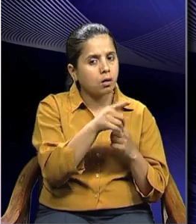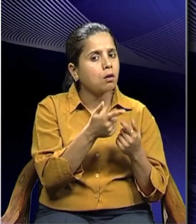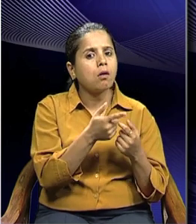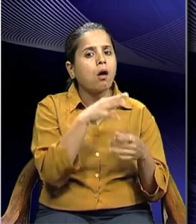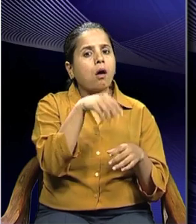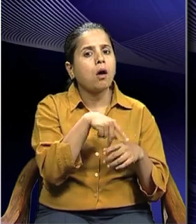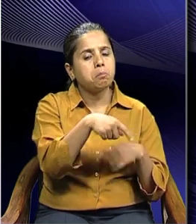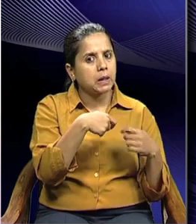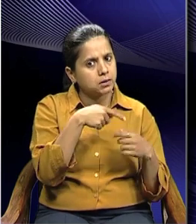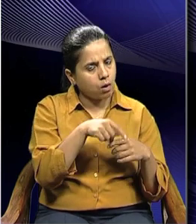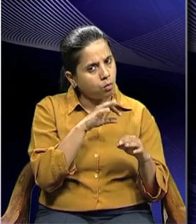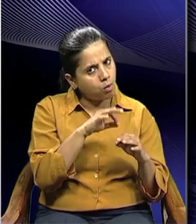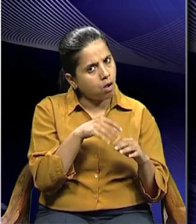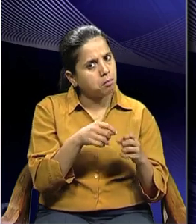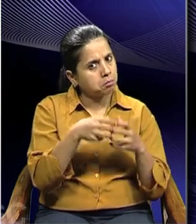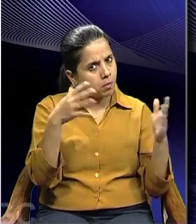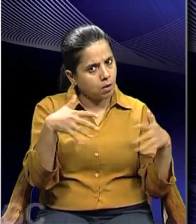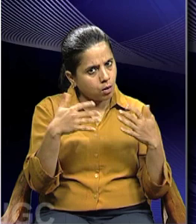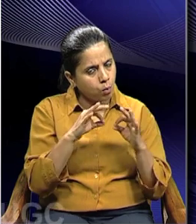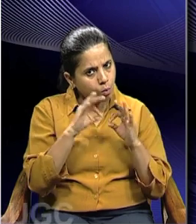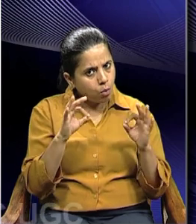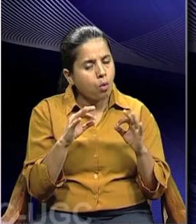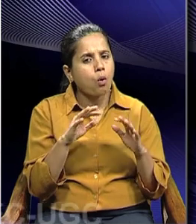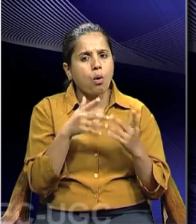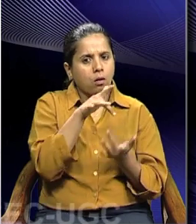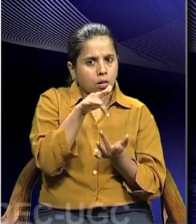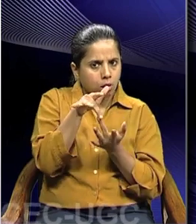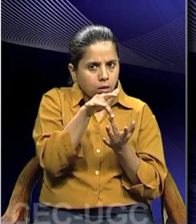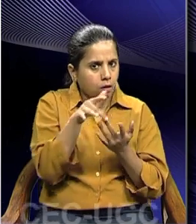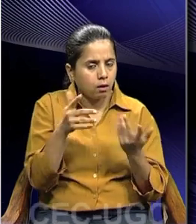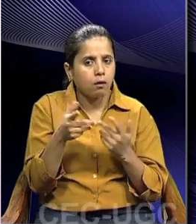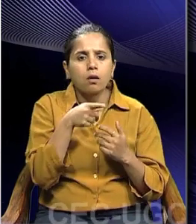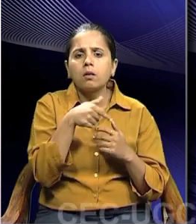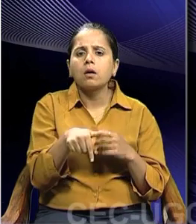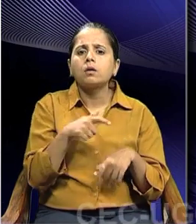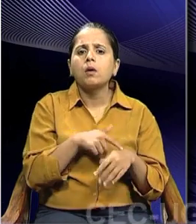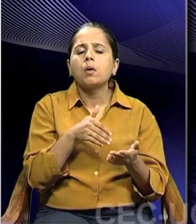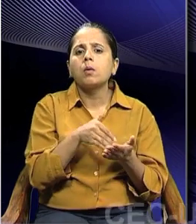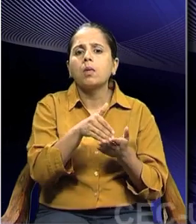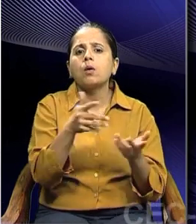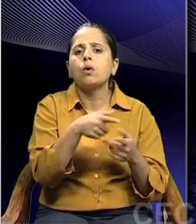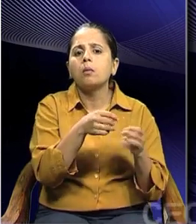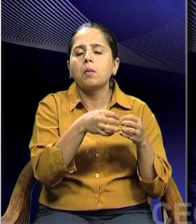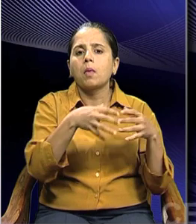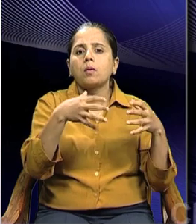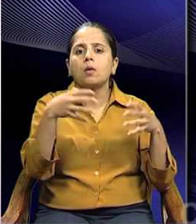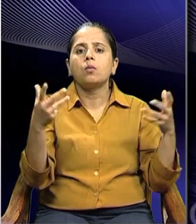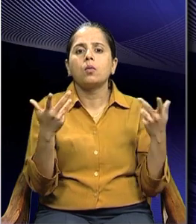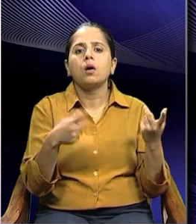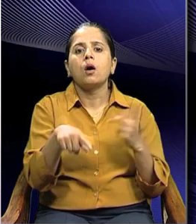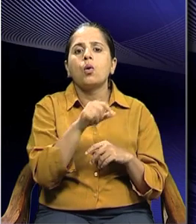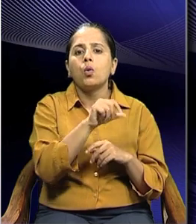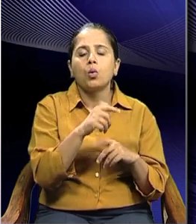or lagging sector of the economy, or you are in between somewhere? What is the frequency and time spread of sectors boom bust